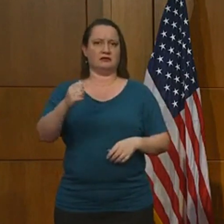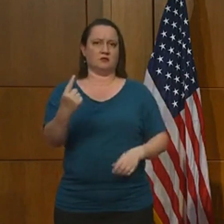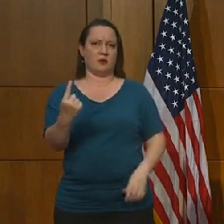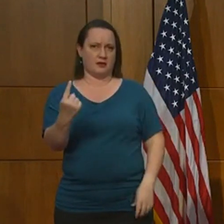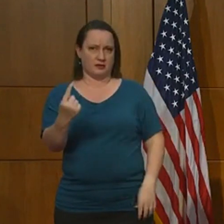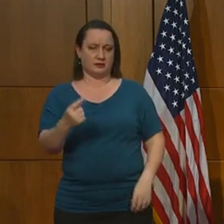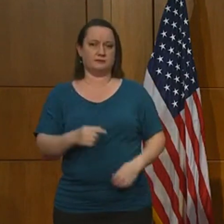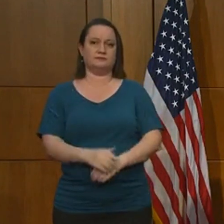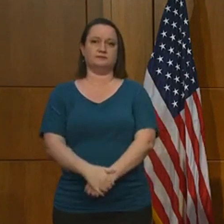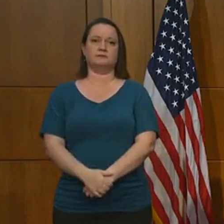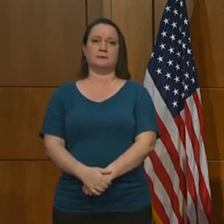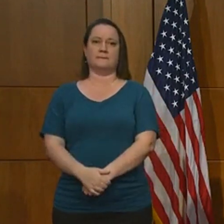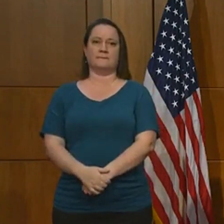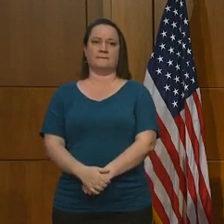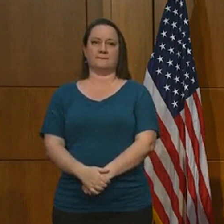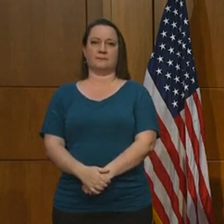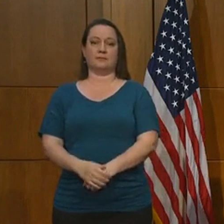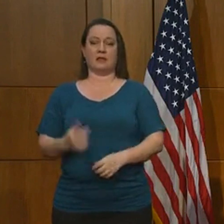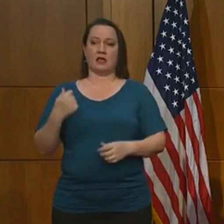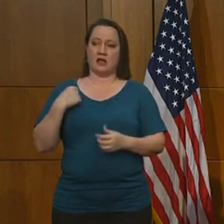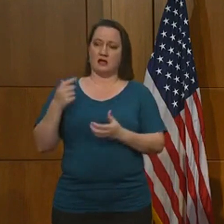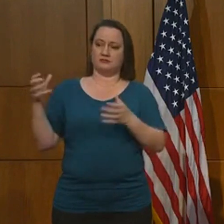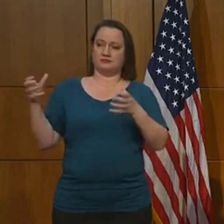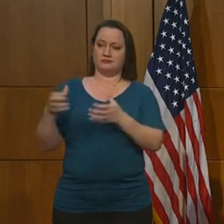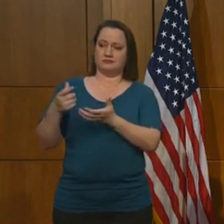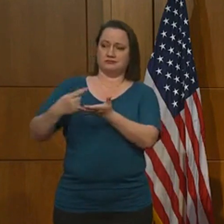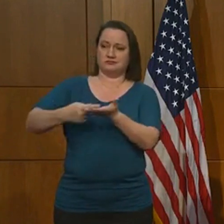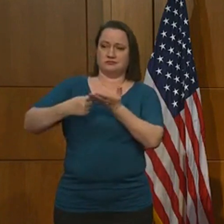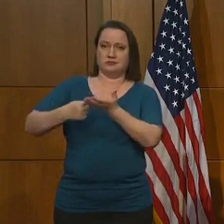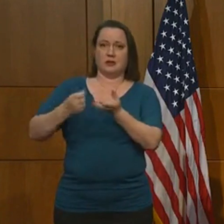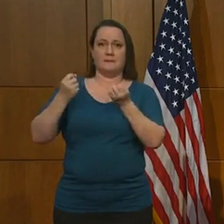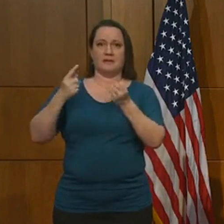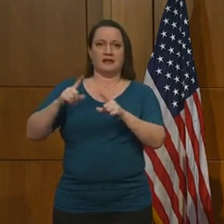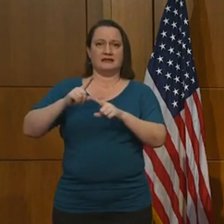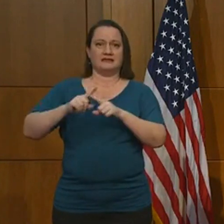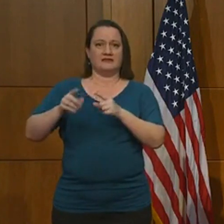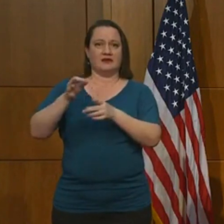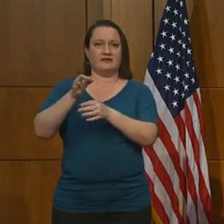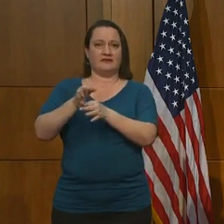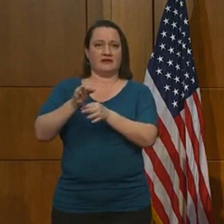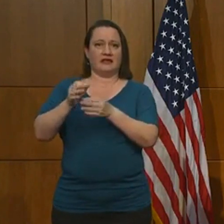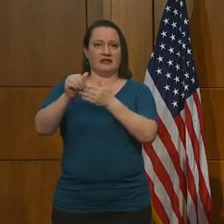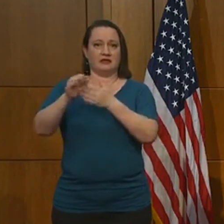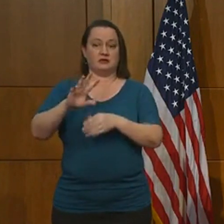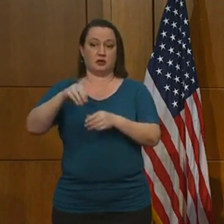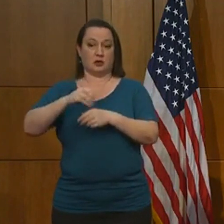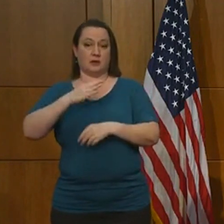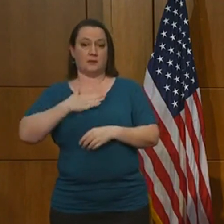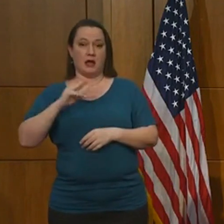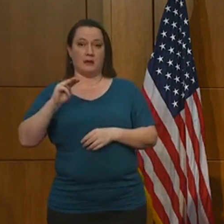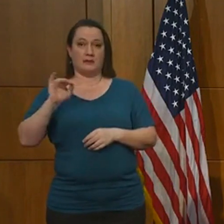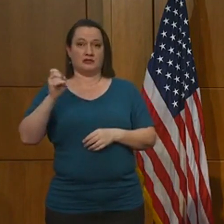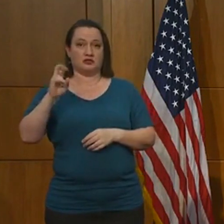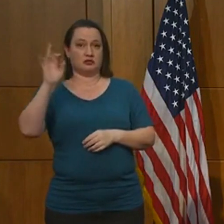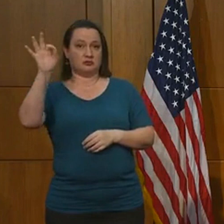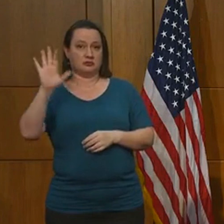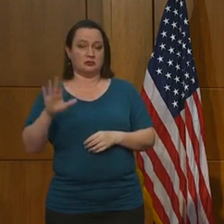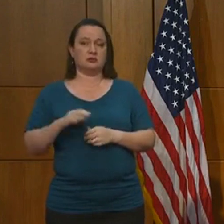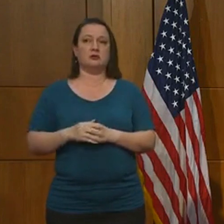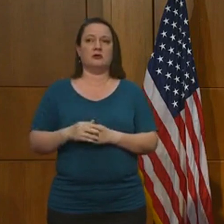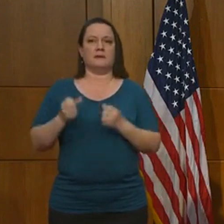I have talked to a lot of faith leaders, including my minister on the Eastern Shore, and a lot of churches